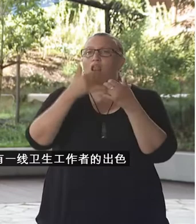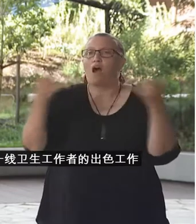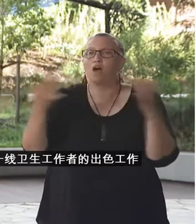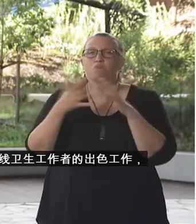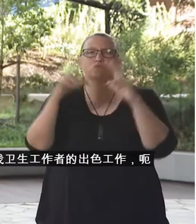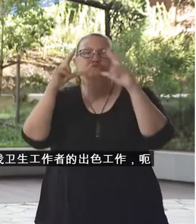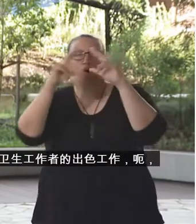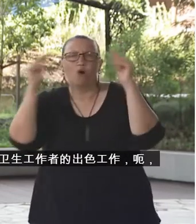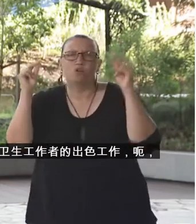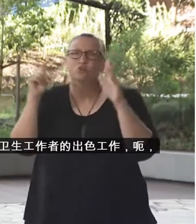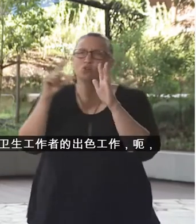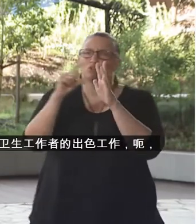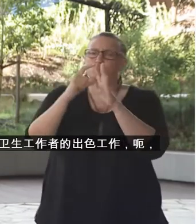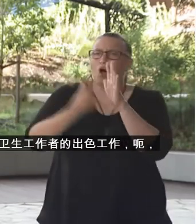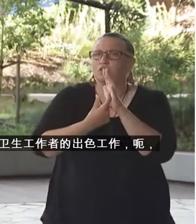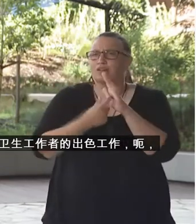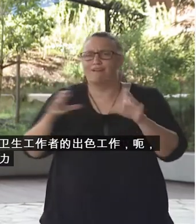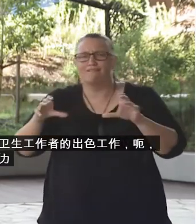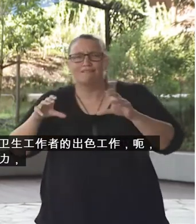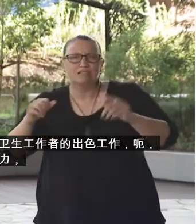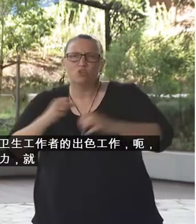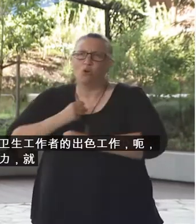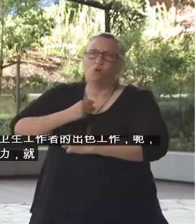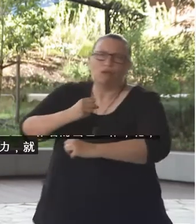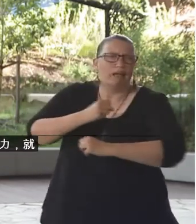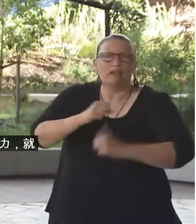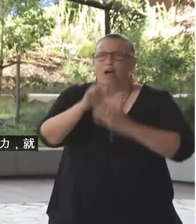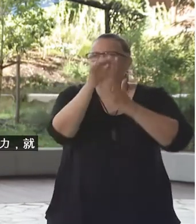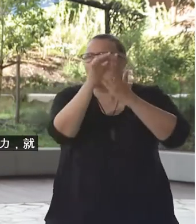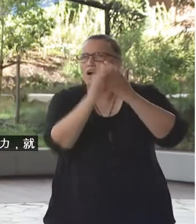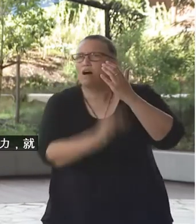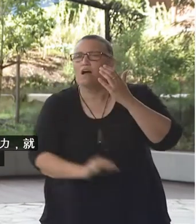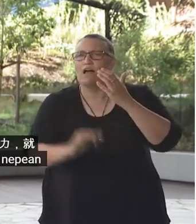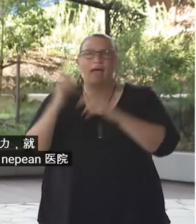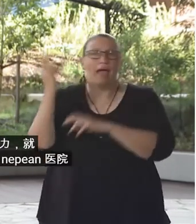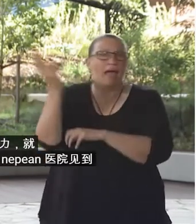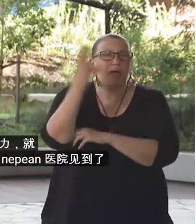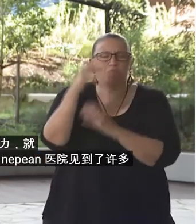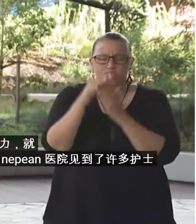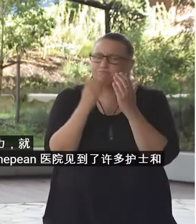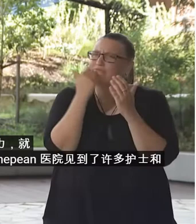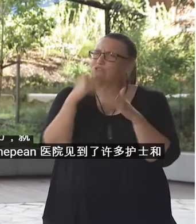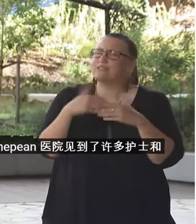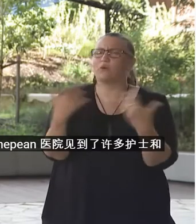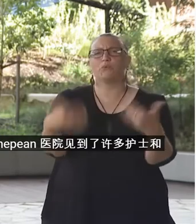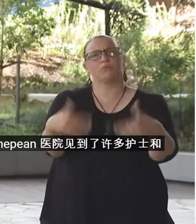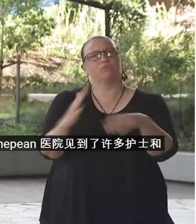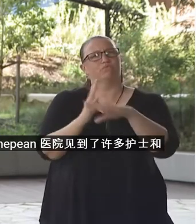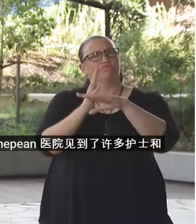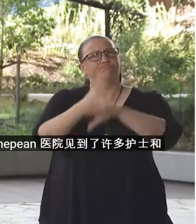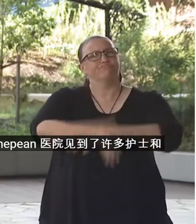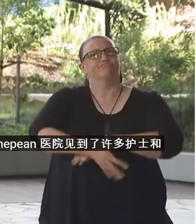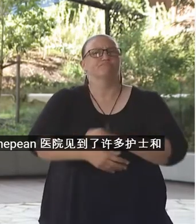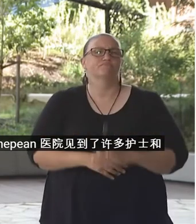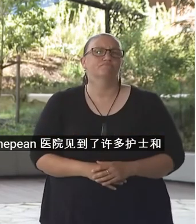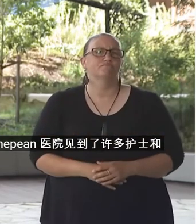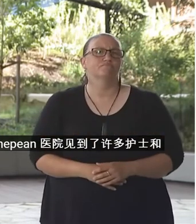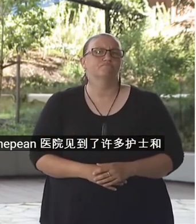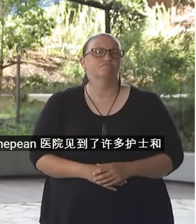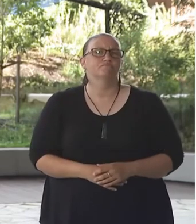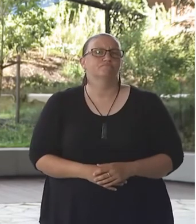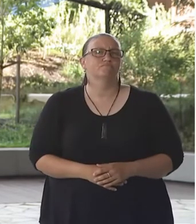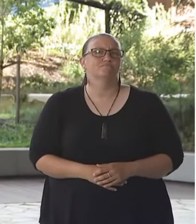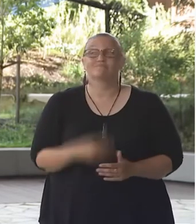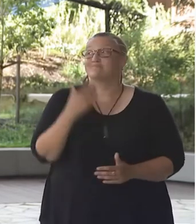across New South Wales for the efforts that they are making day in, day out. I met many nurses with Minister Ayres out at Nepean